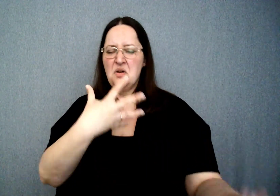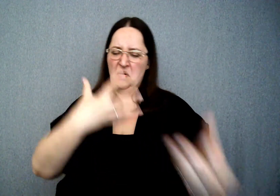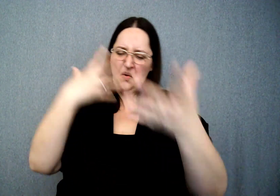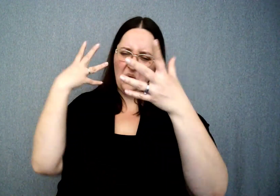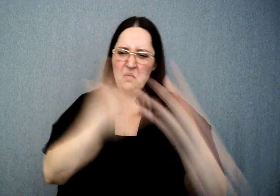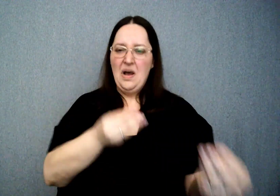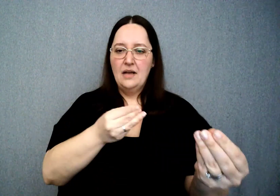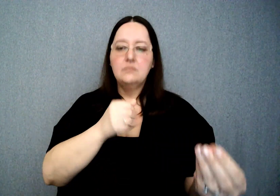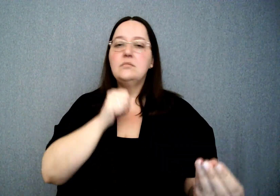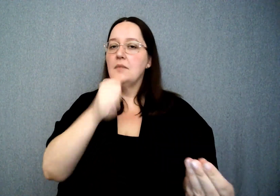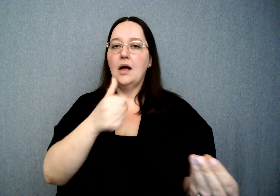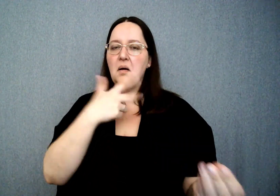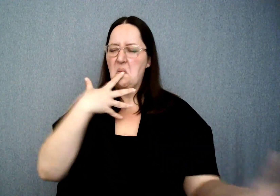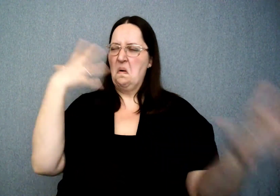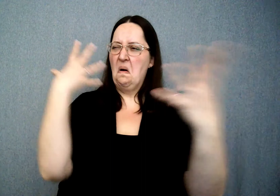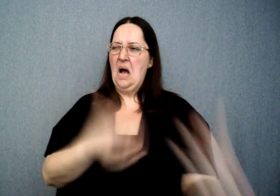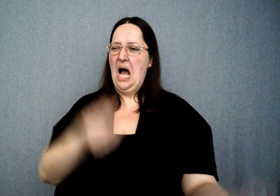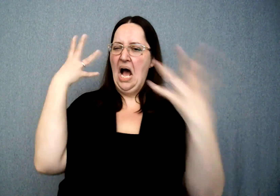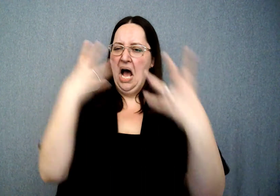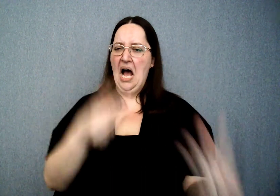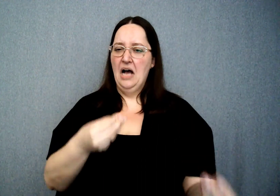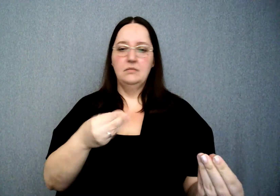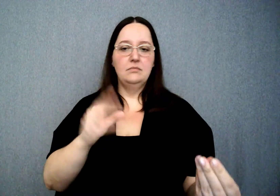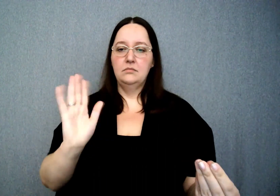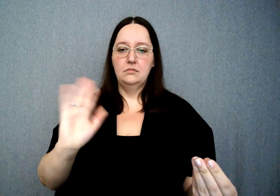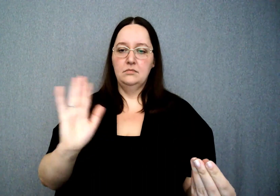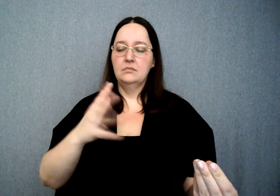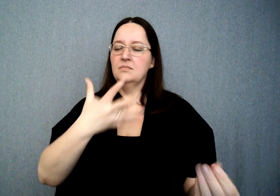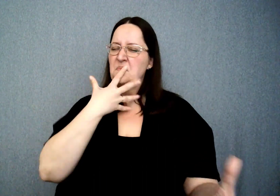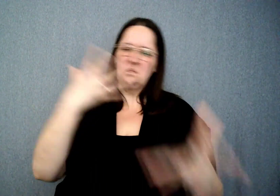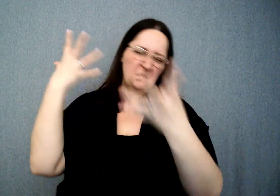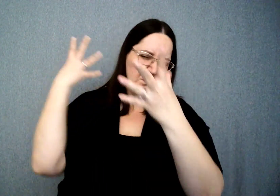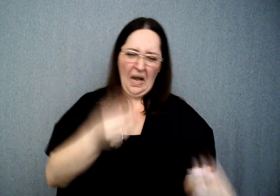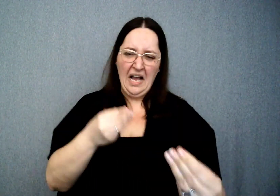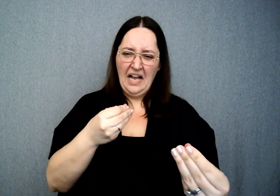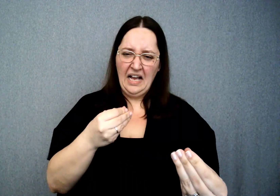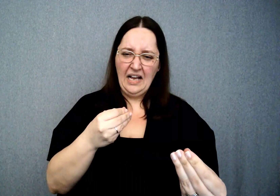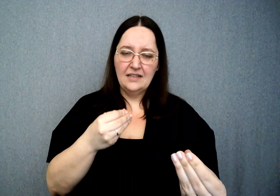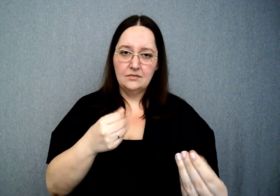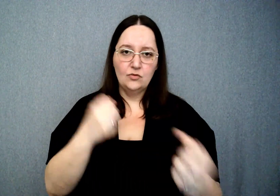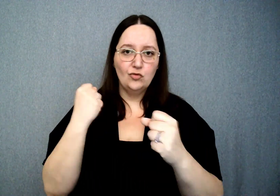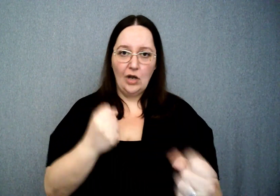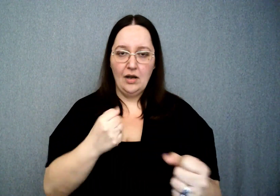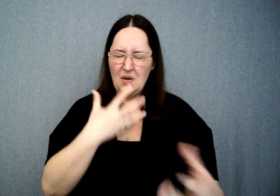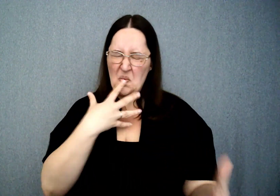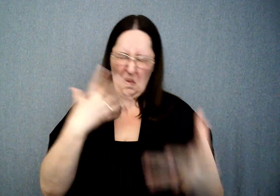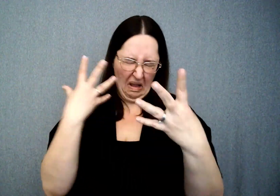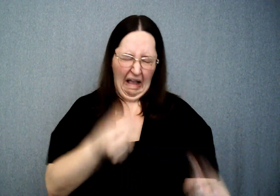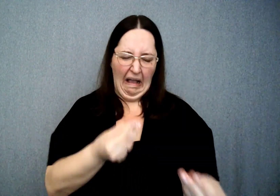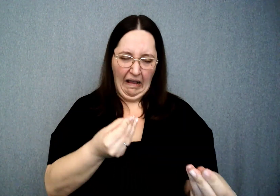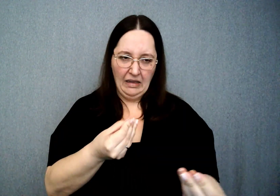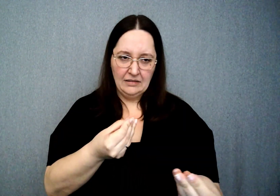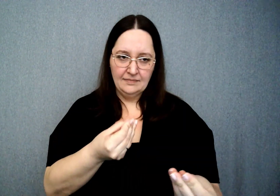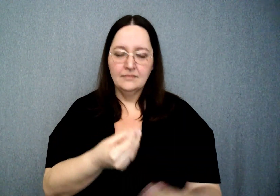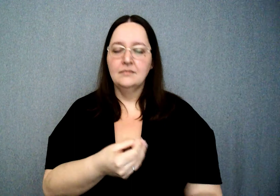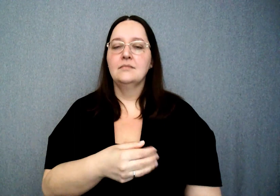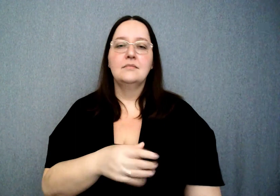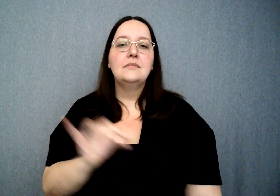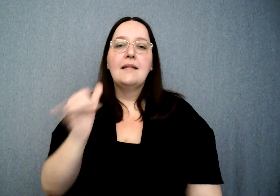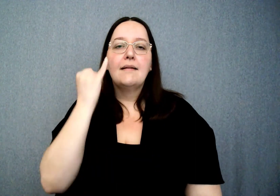touch once, pick it back up, and throw it. But you're only going to close your fingertips once. You don't do it twice.